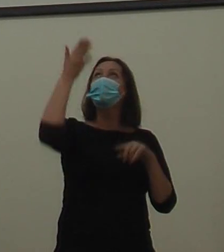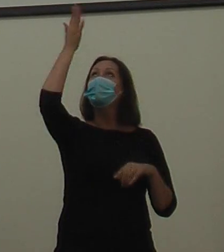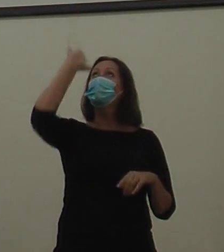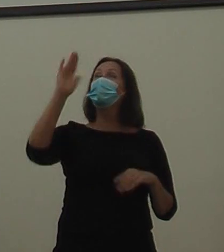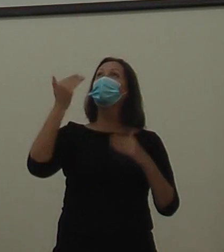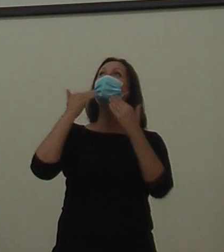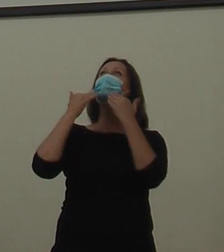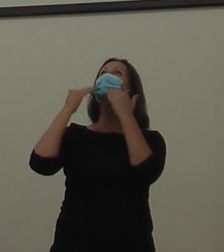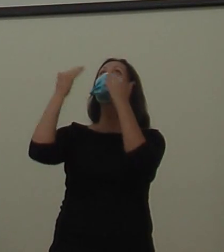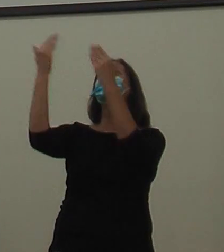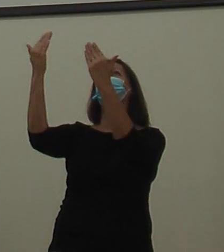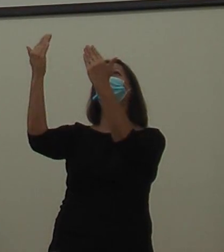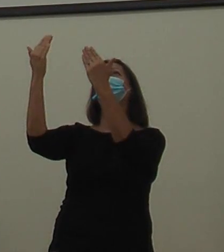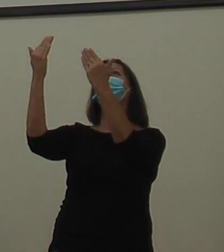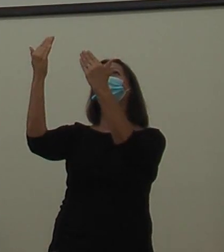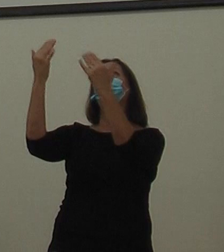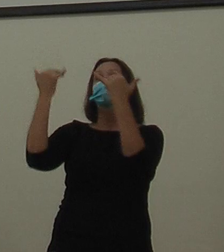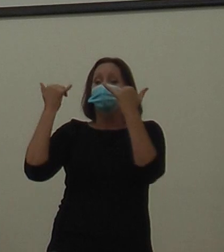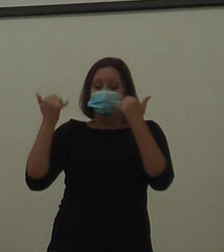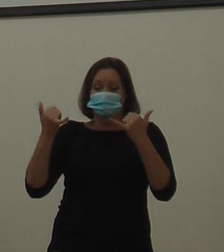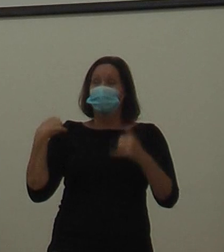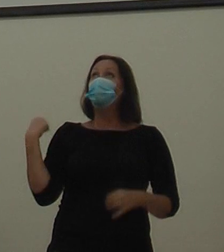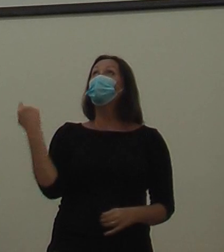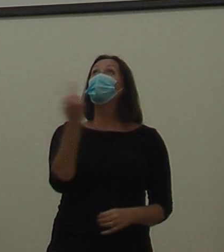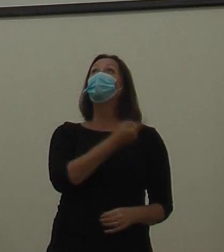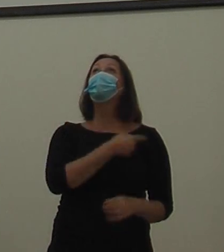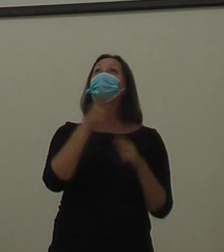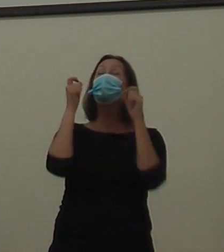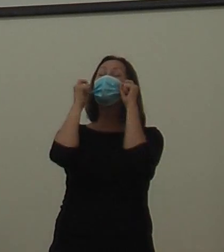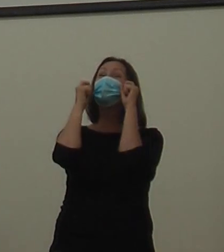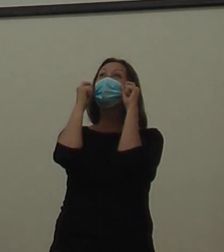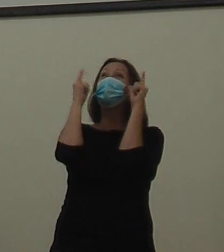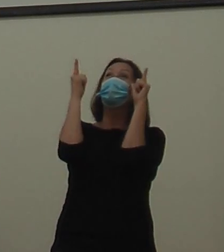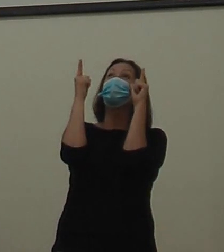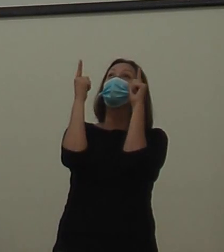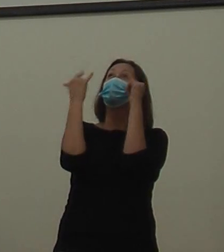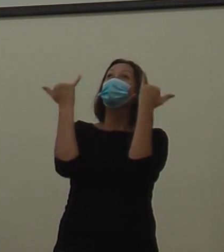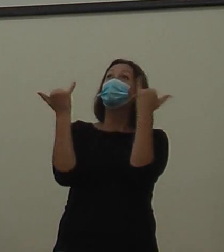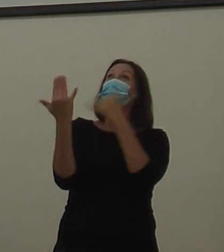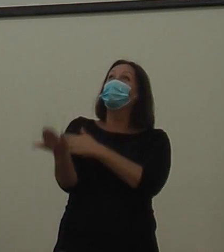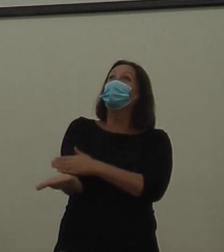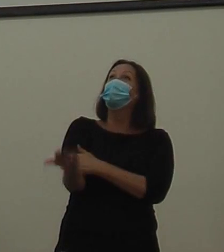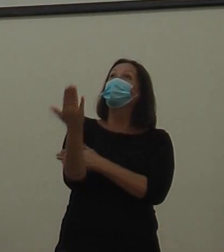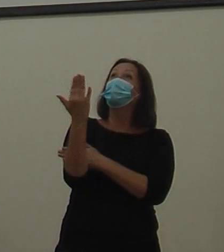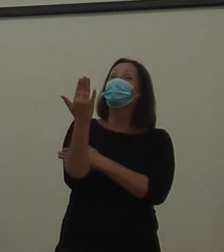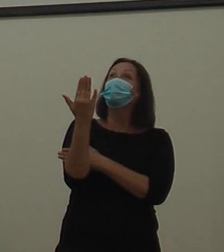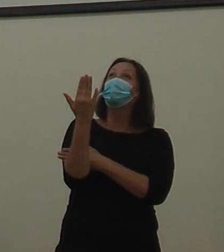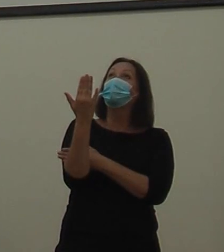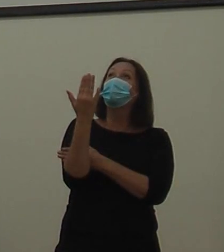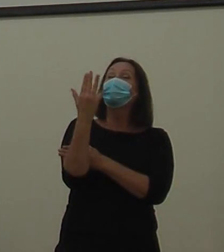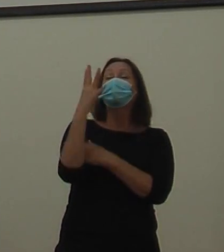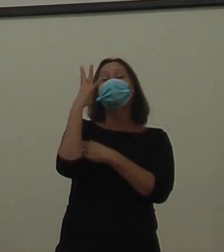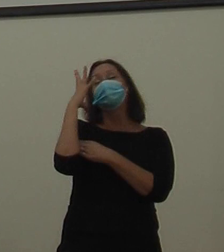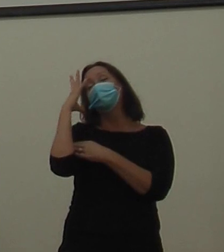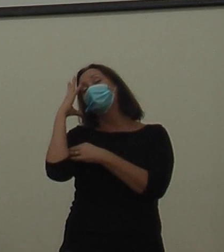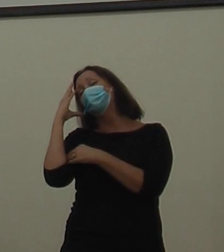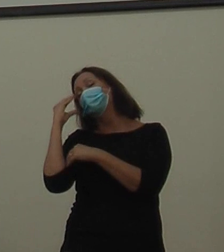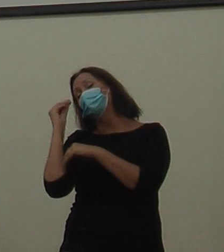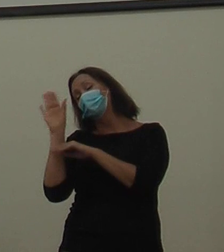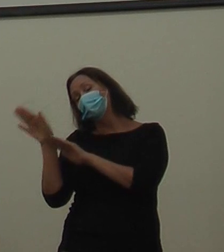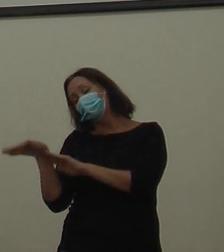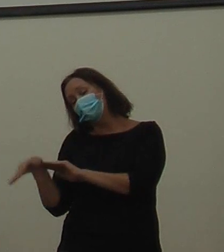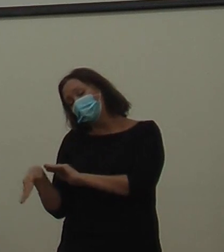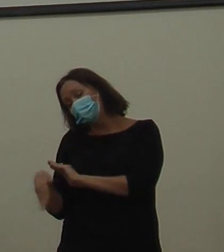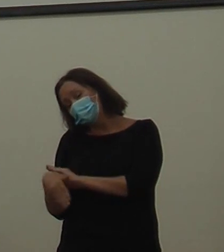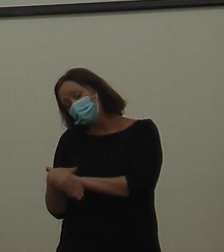that you woke us up this morning after allowing us to lay down last night. We